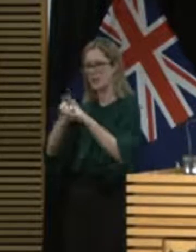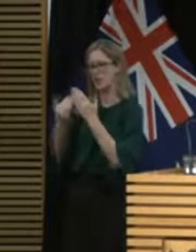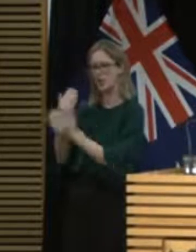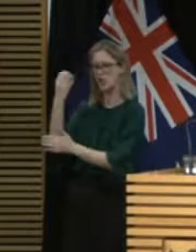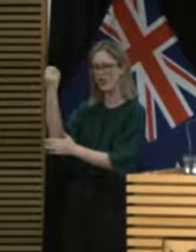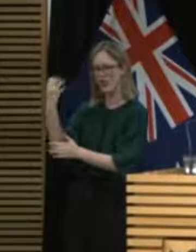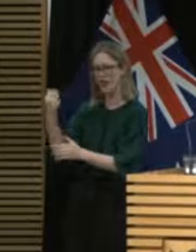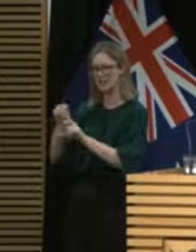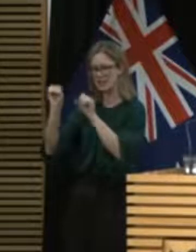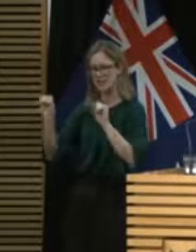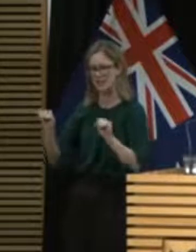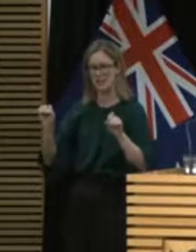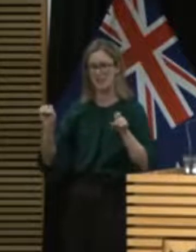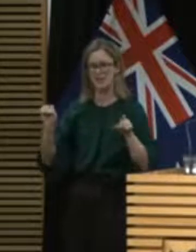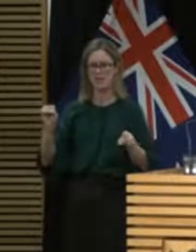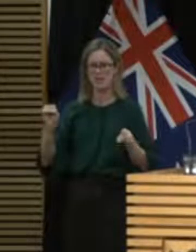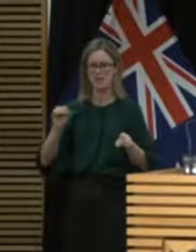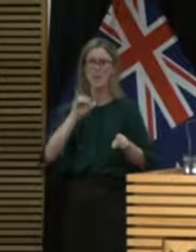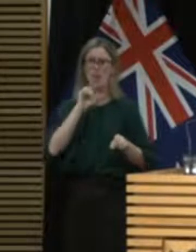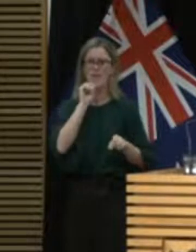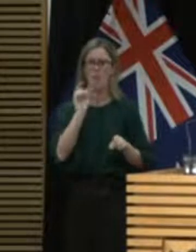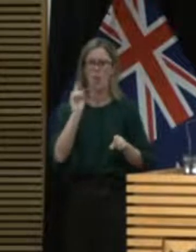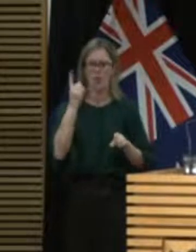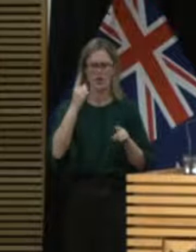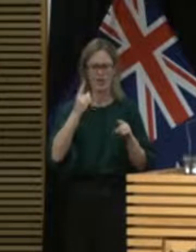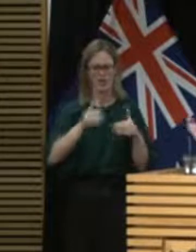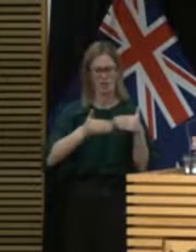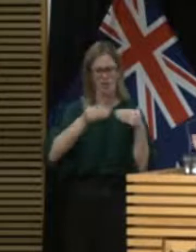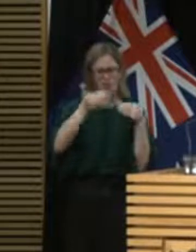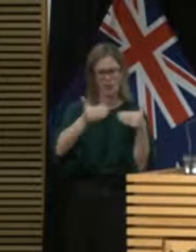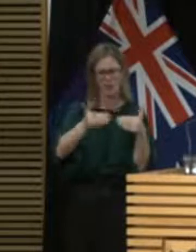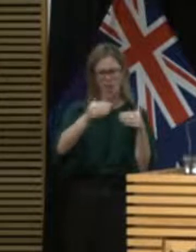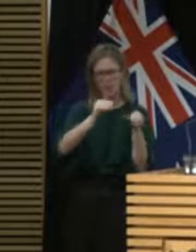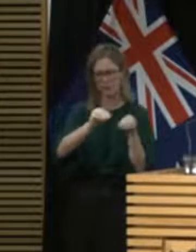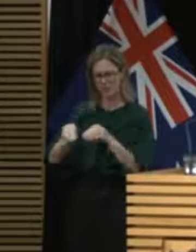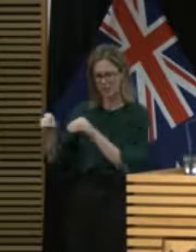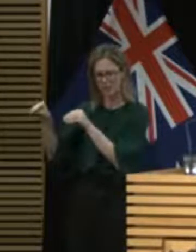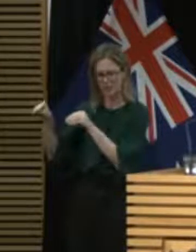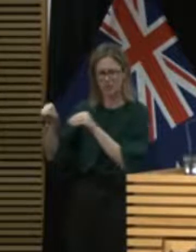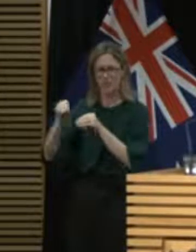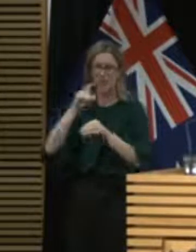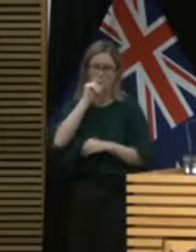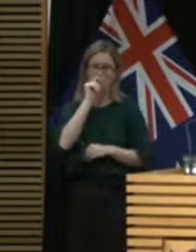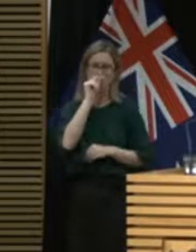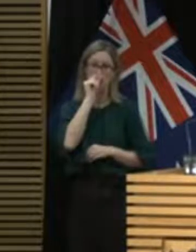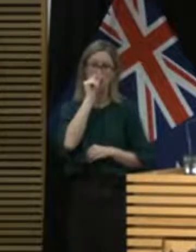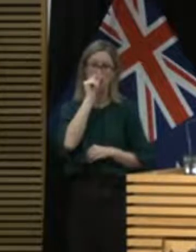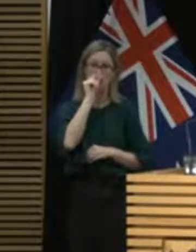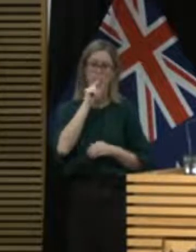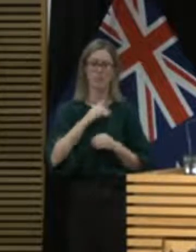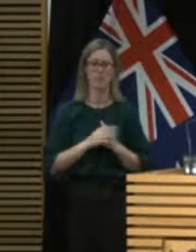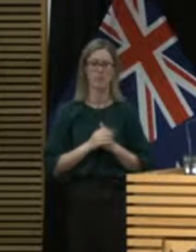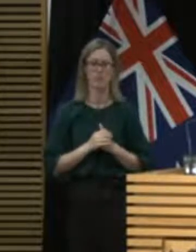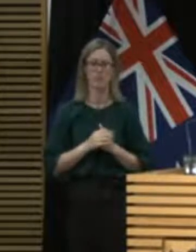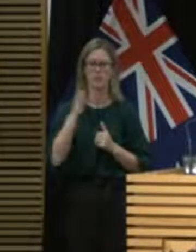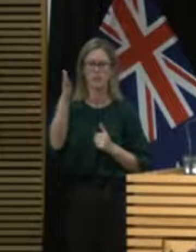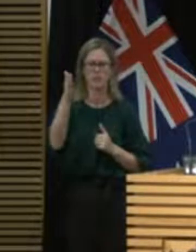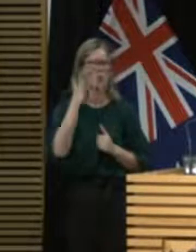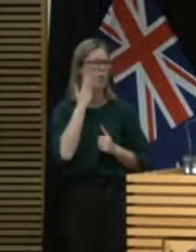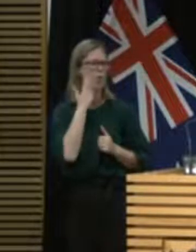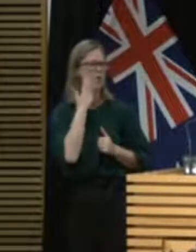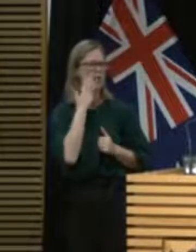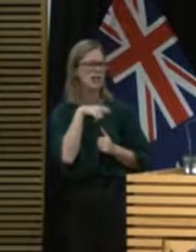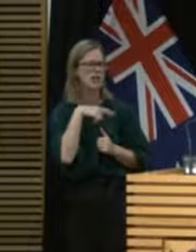in mind that if Auckland were at different points, the ability to then transition into the new traffic light system.